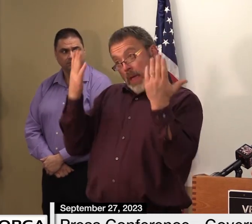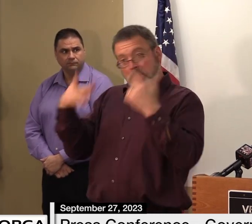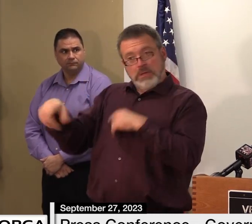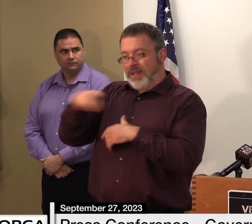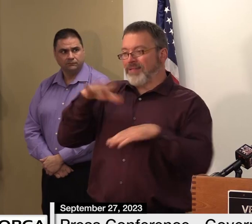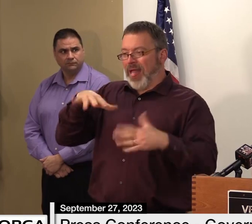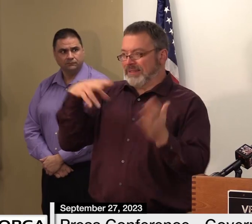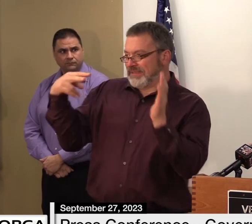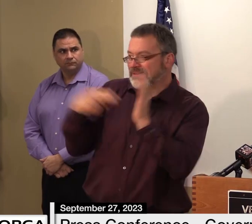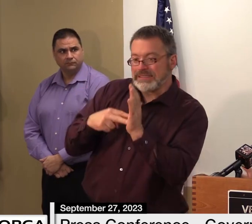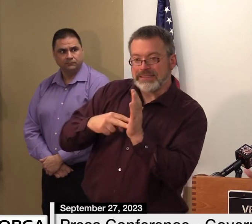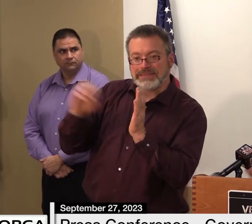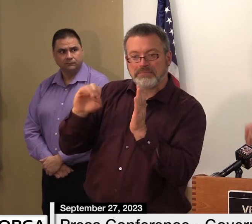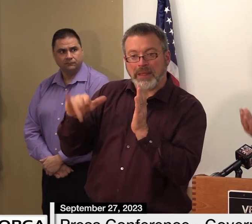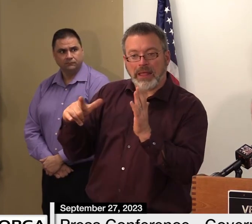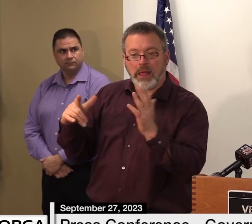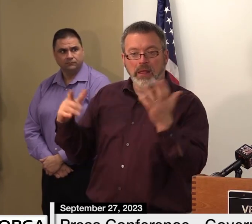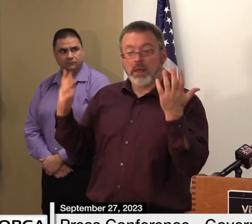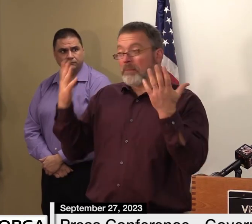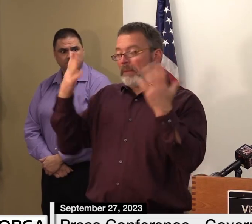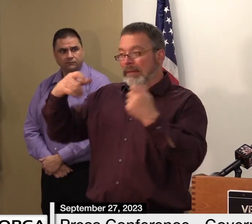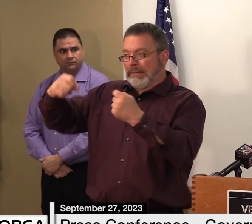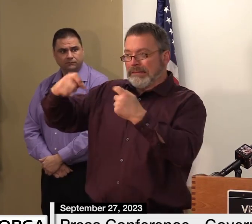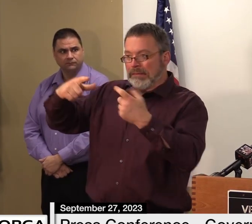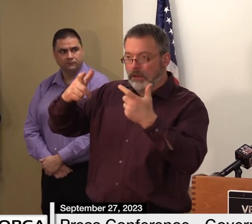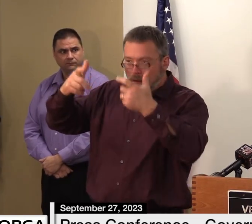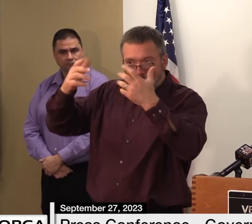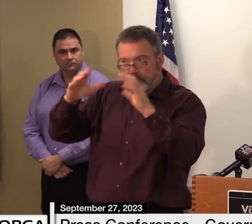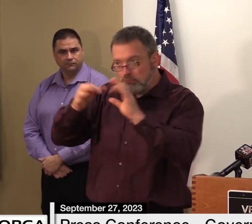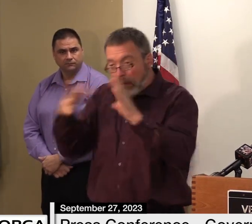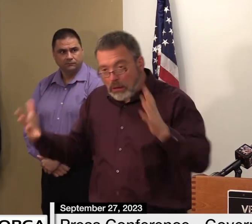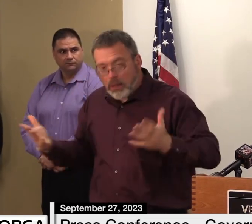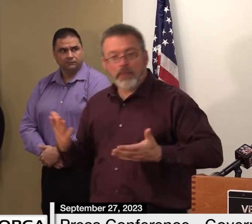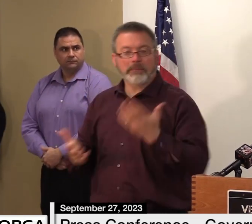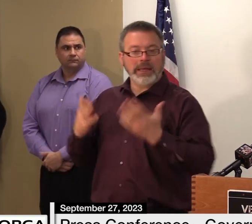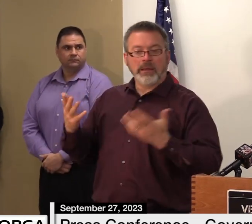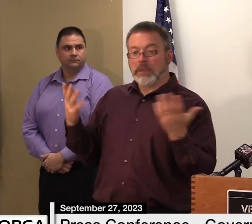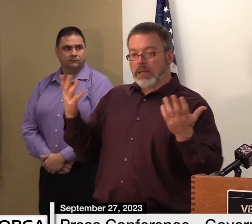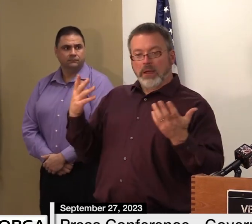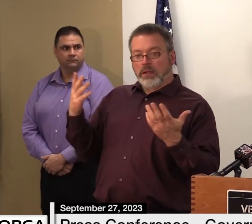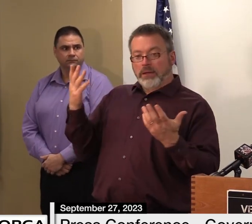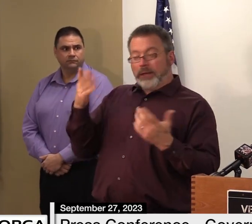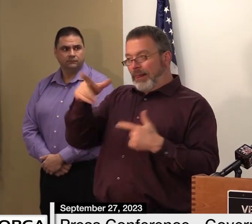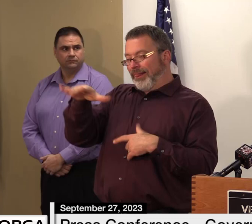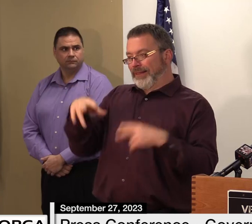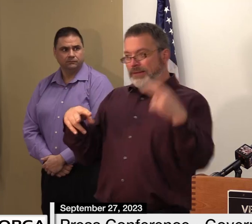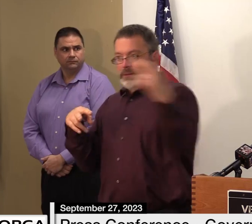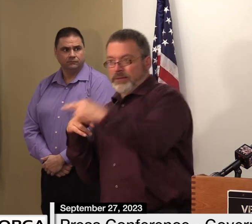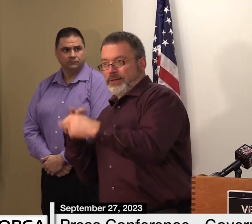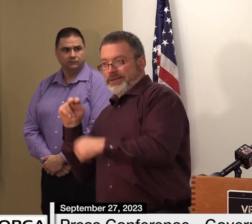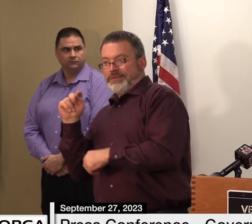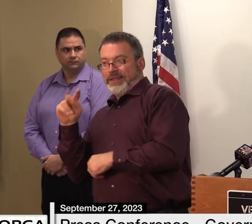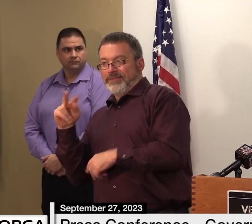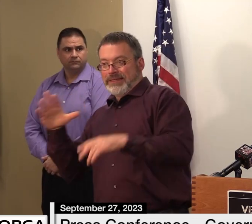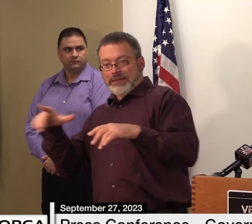now, who knows, and are listening to this and reading and listening to your reports, will reach out to us,